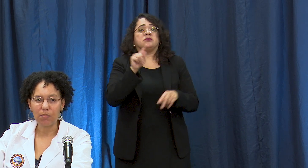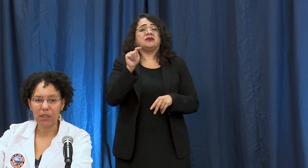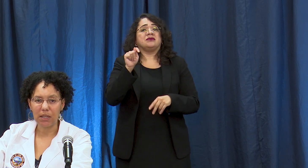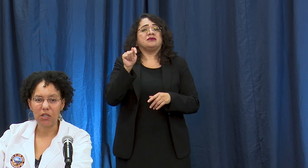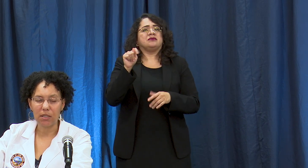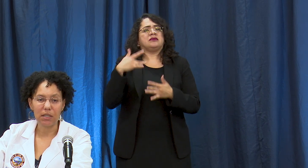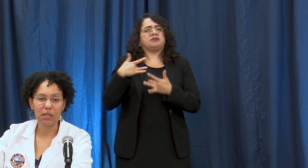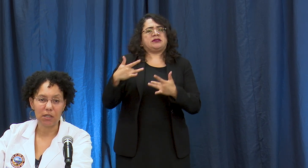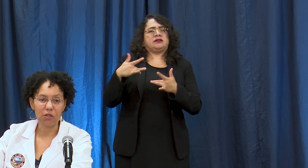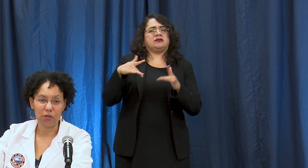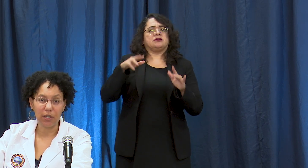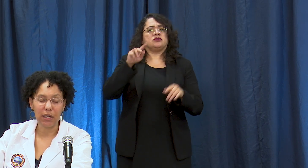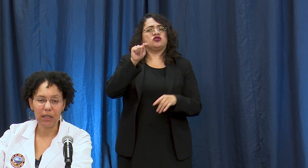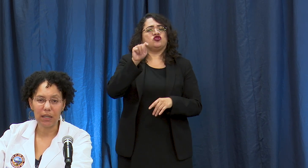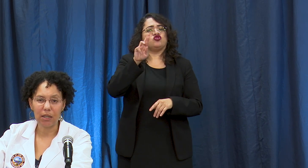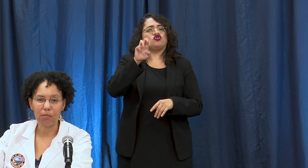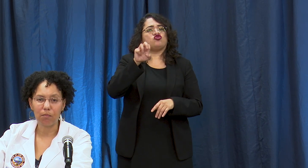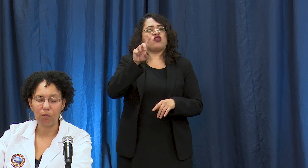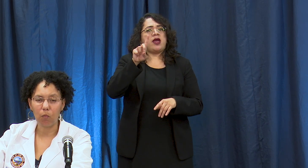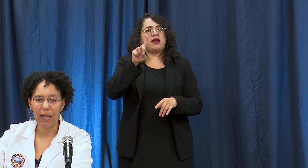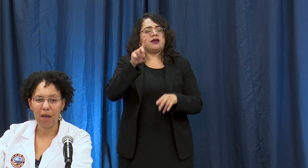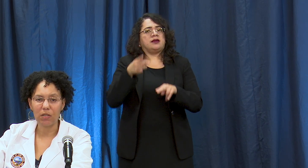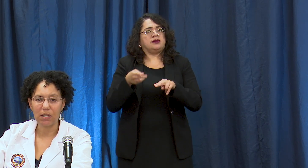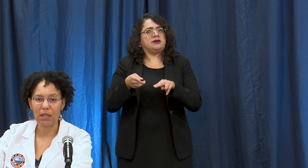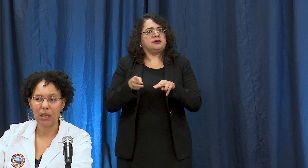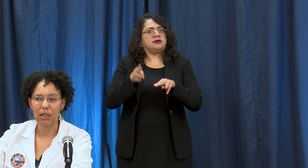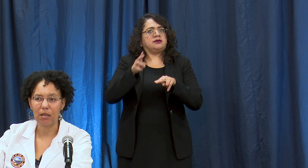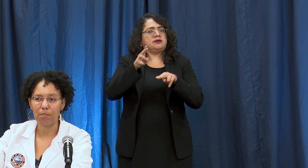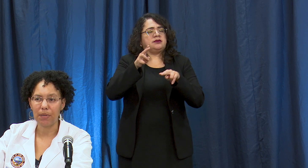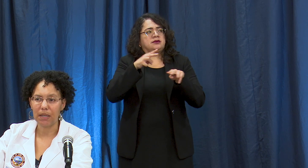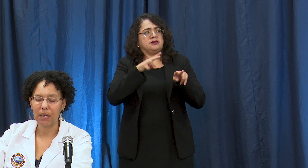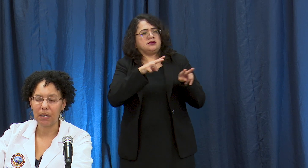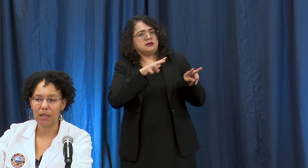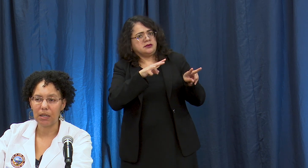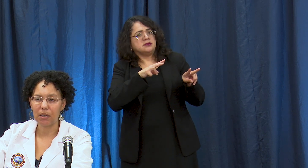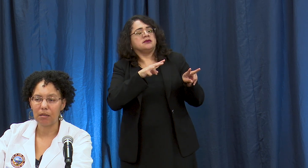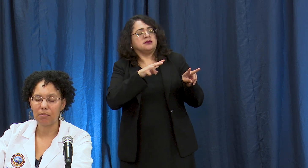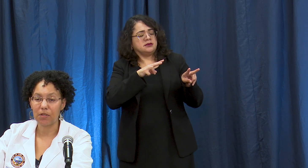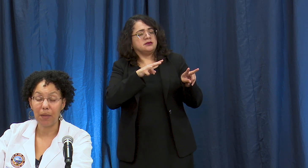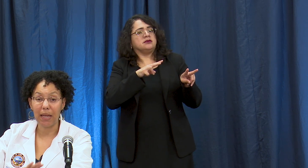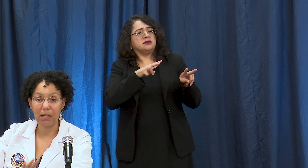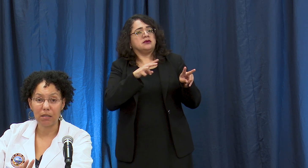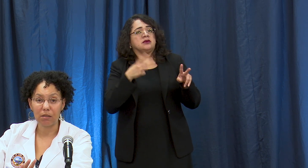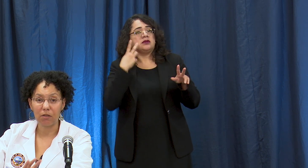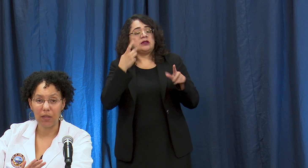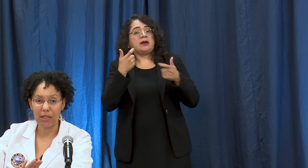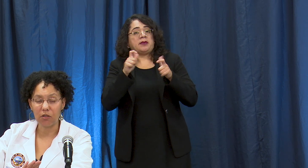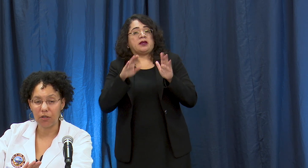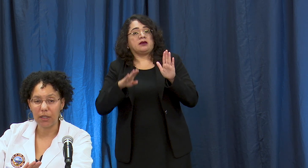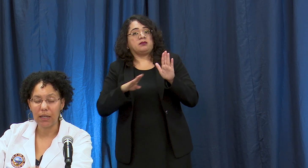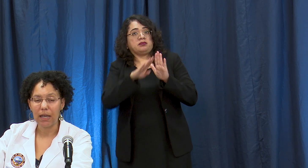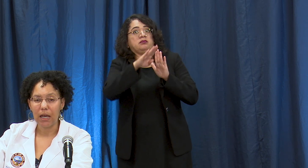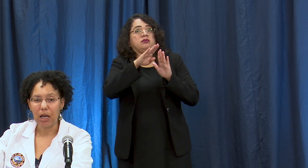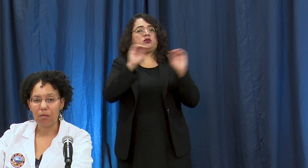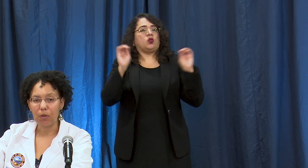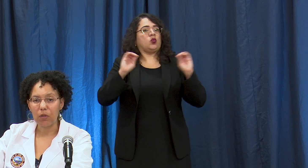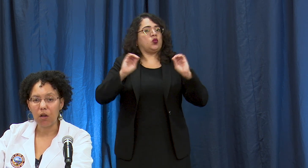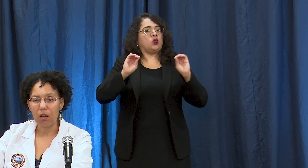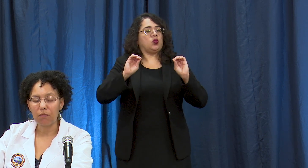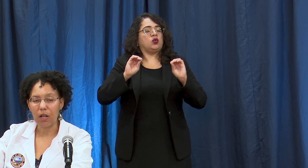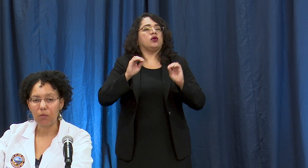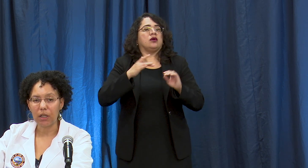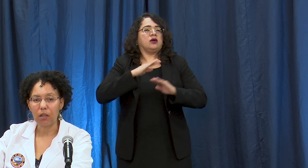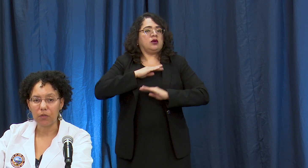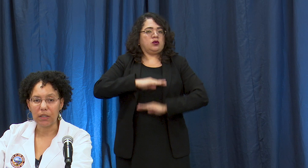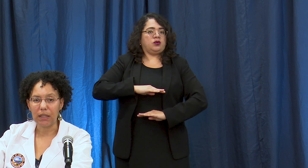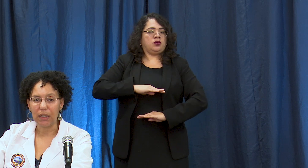increasing hospitalizations is concerning. We haven't seen a big spike, so that's good. But we